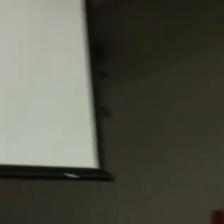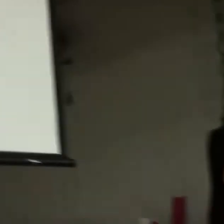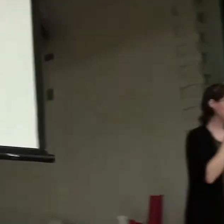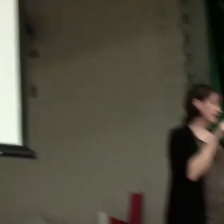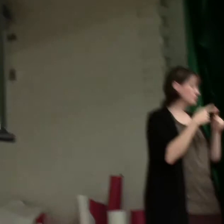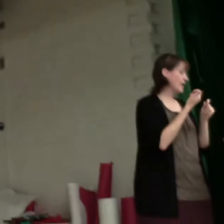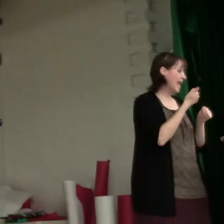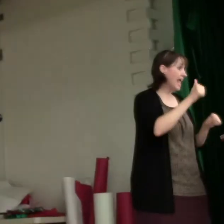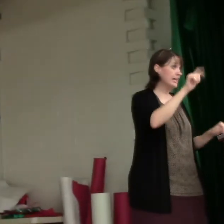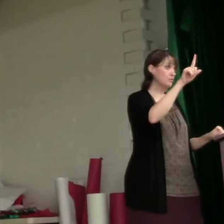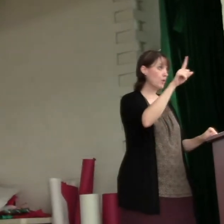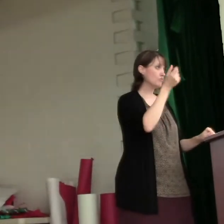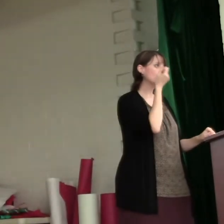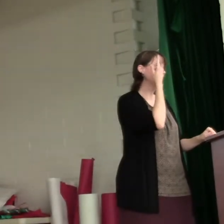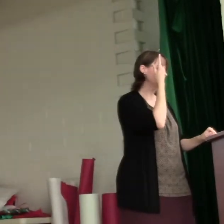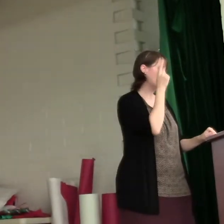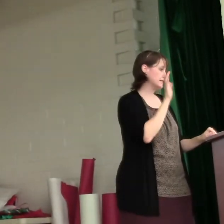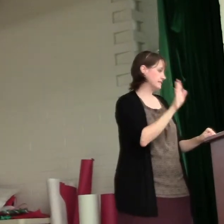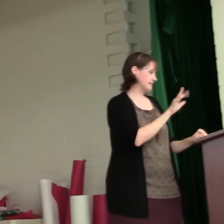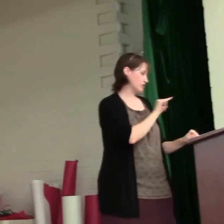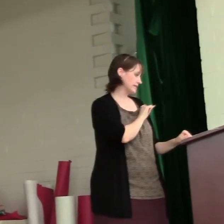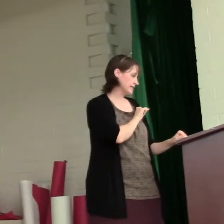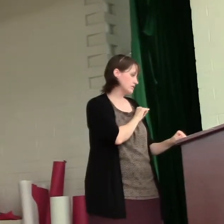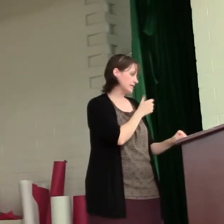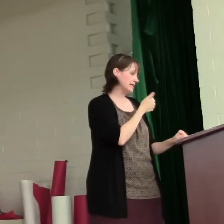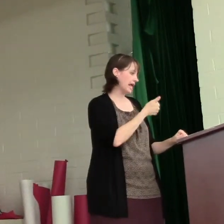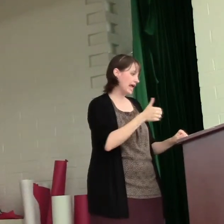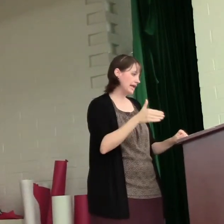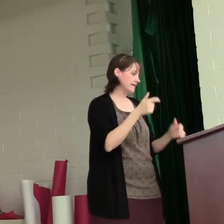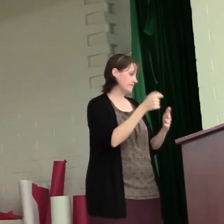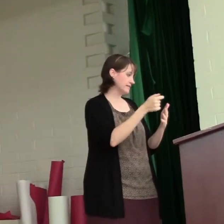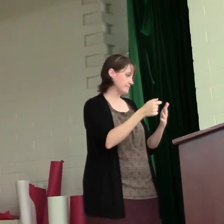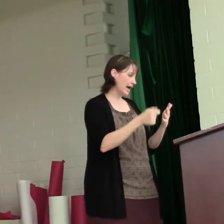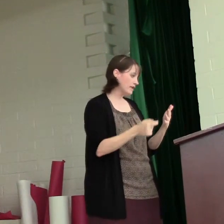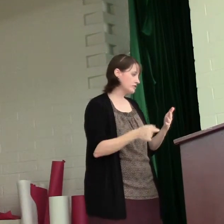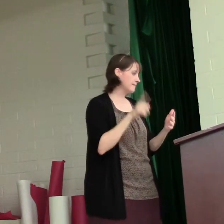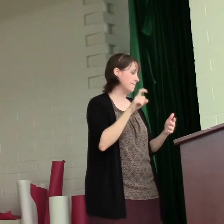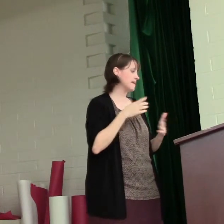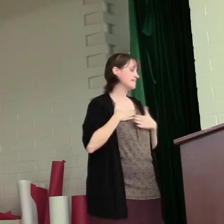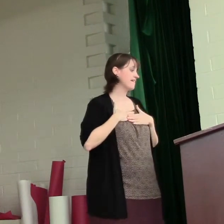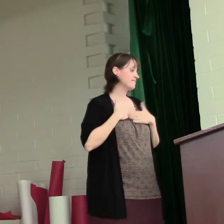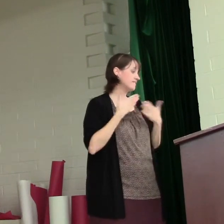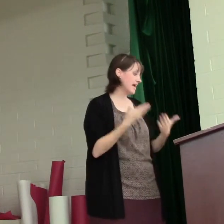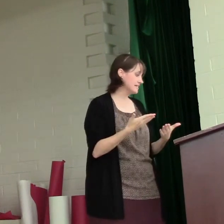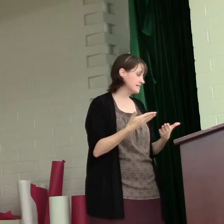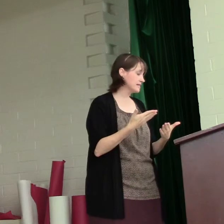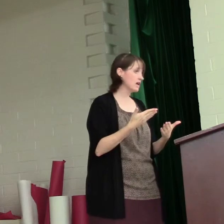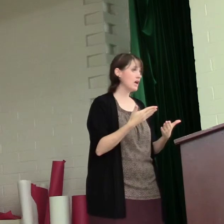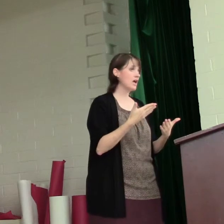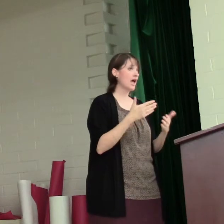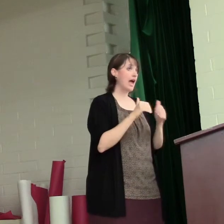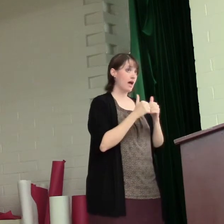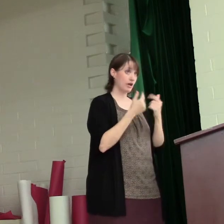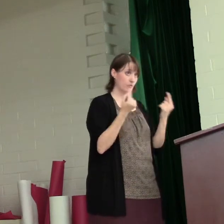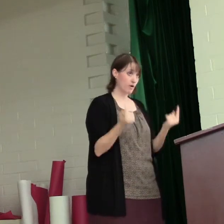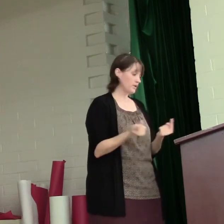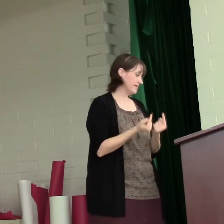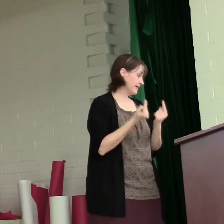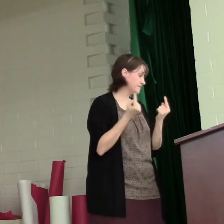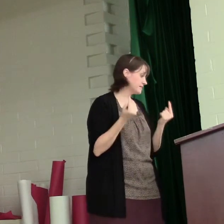it says, when anyone realizes their guilt in any of these matters, they must confess in what way they have